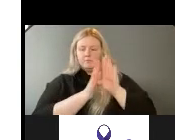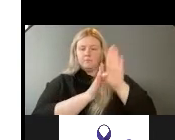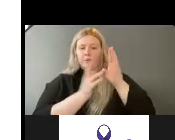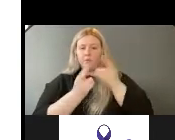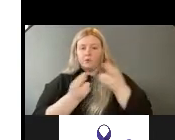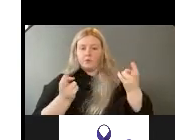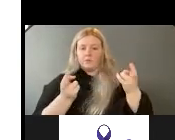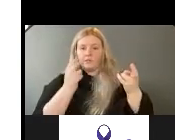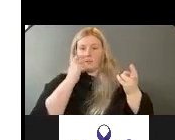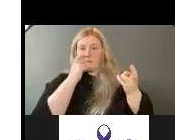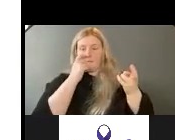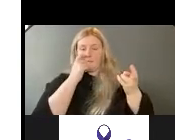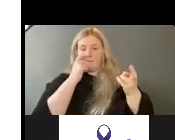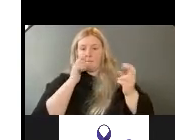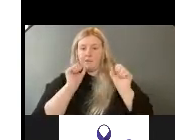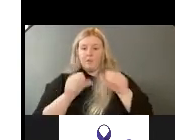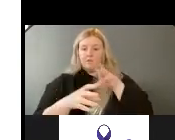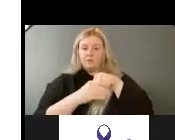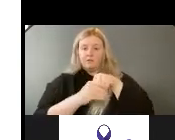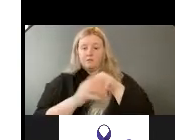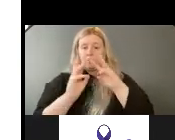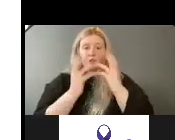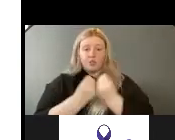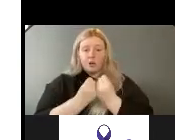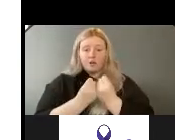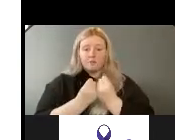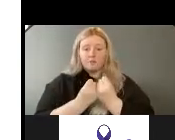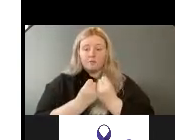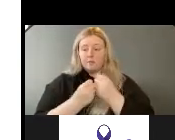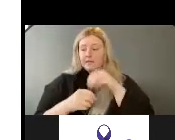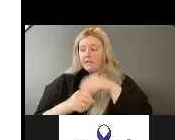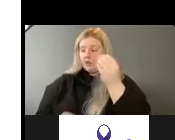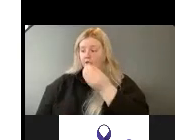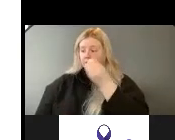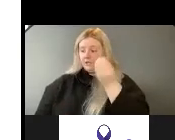And so you can participate in a workshop. In Ontario, you can contact,